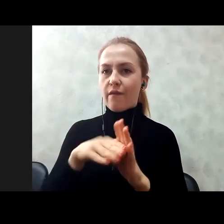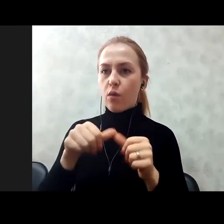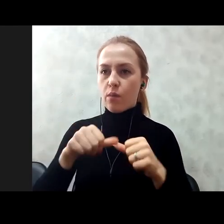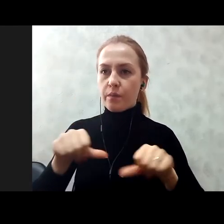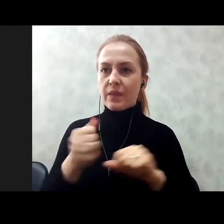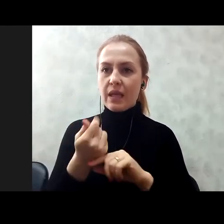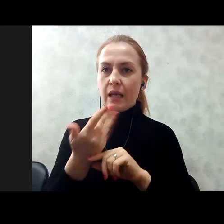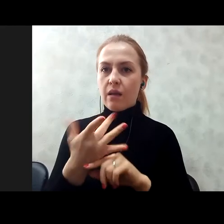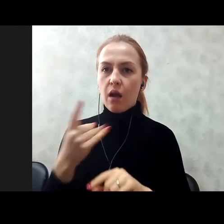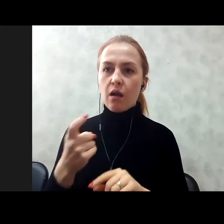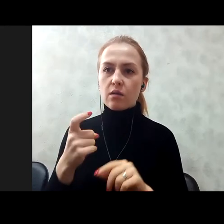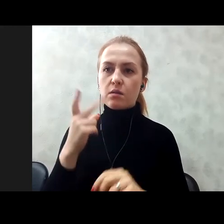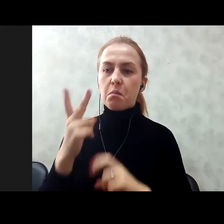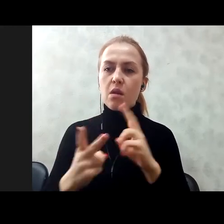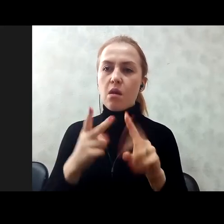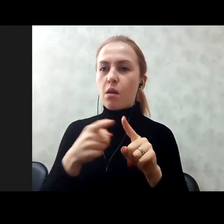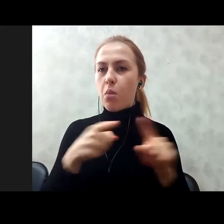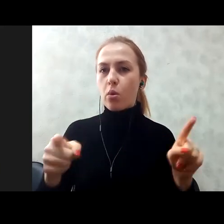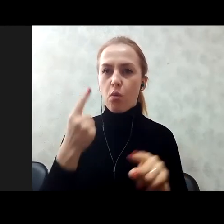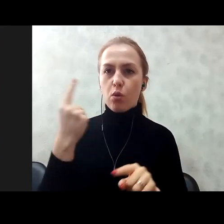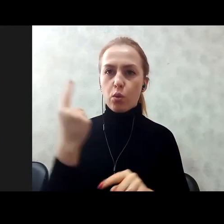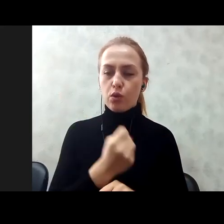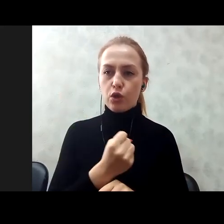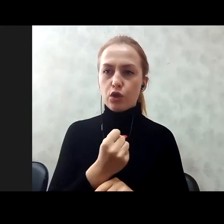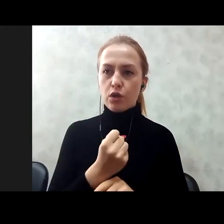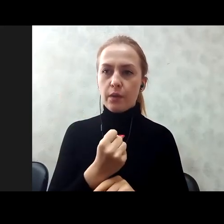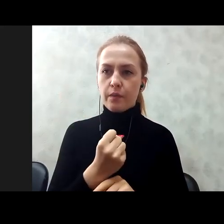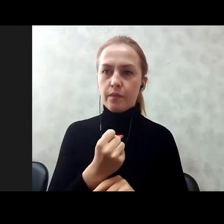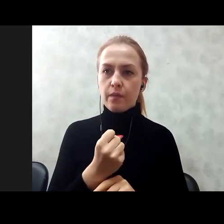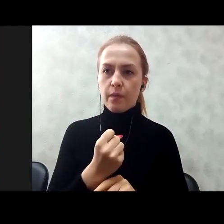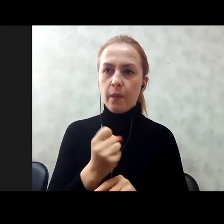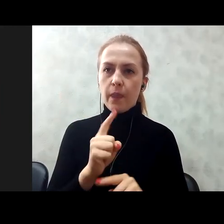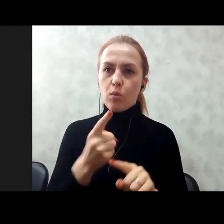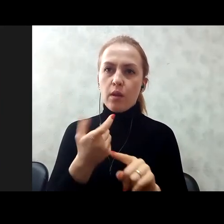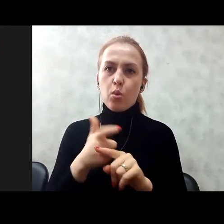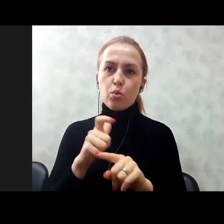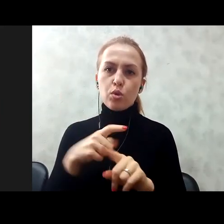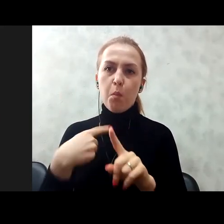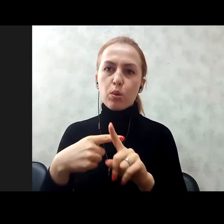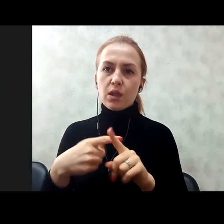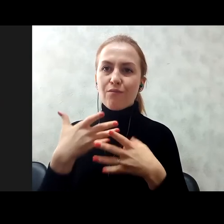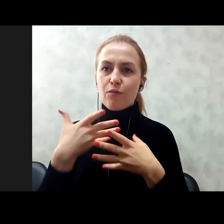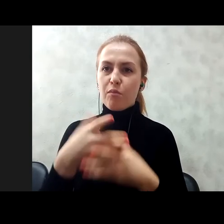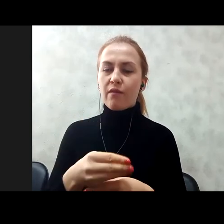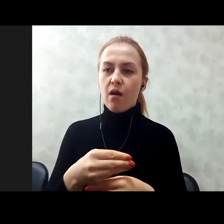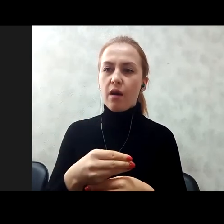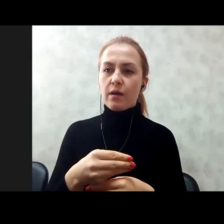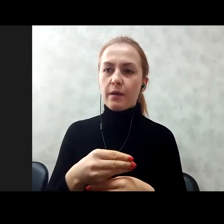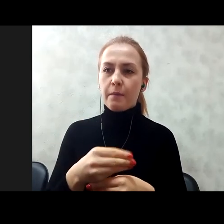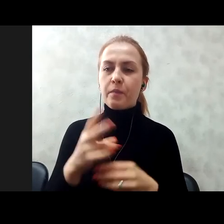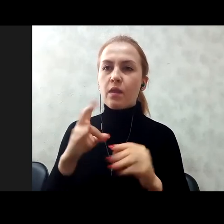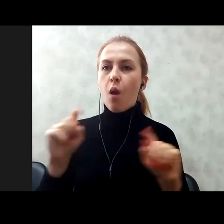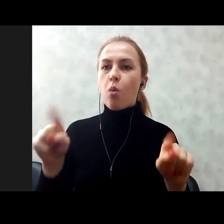cases when just the heads of territorial election commissions were replaced